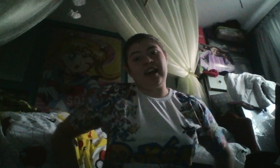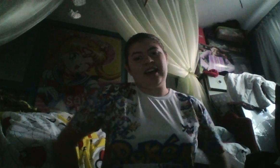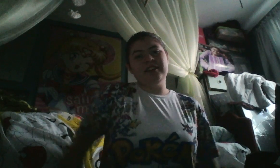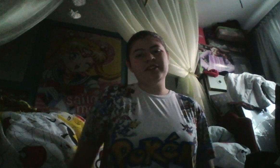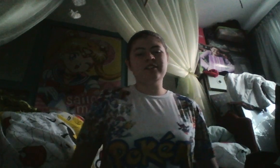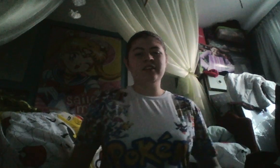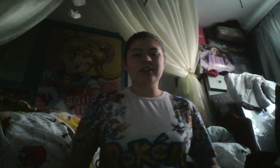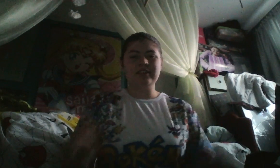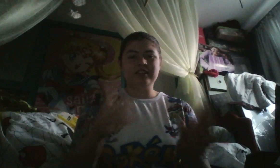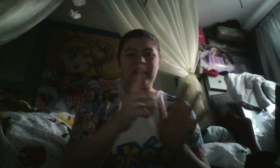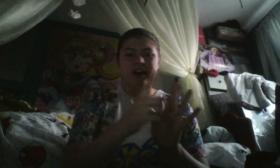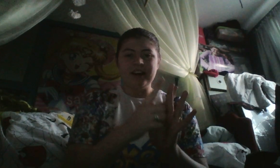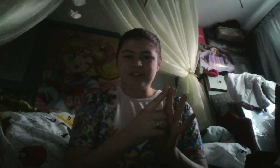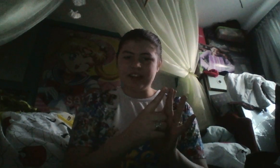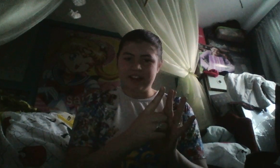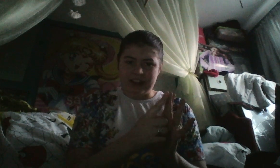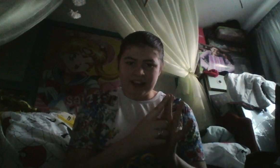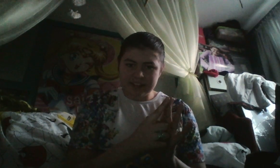N. I for the index.